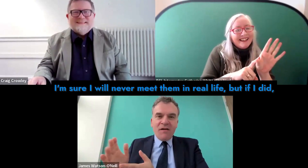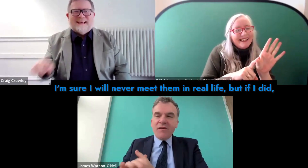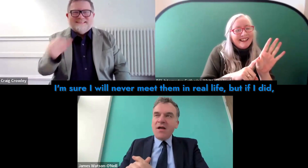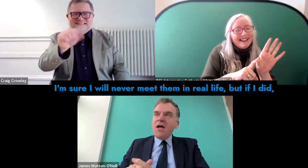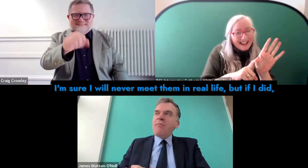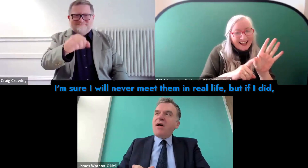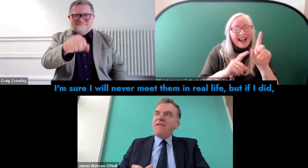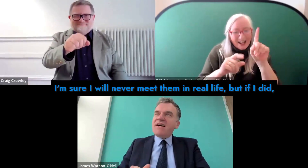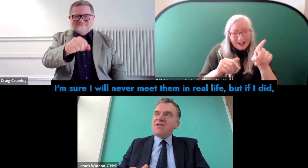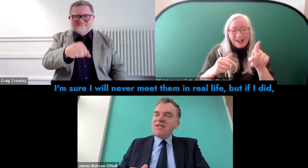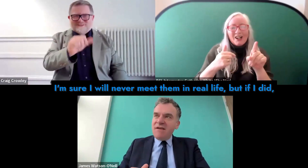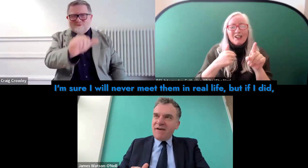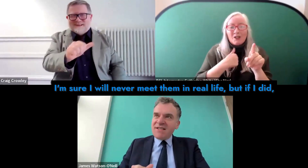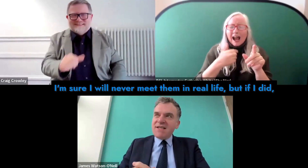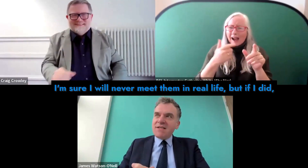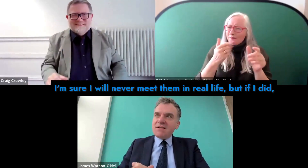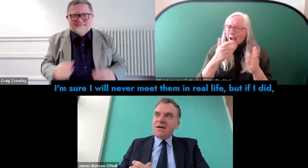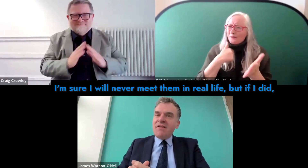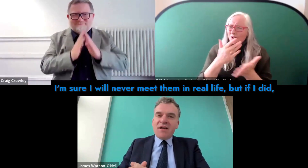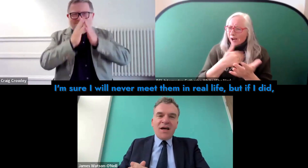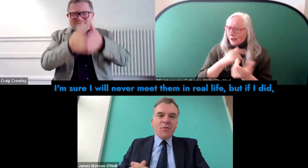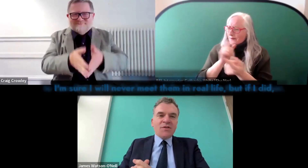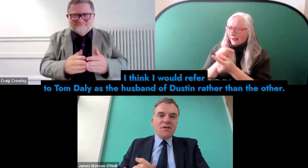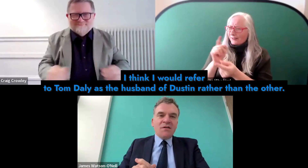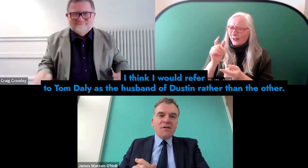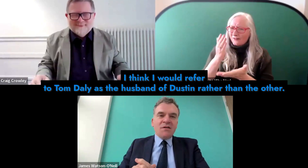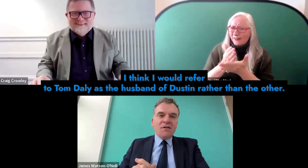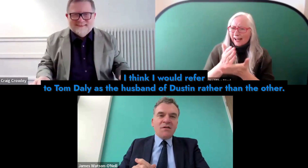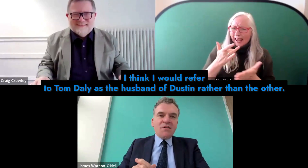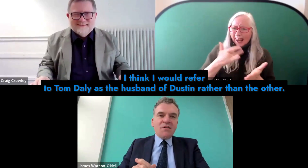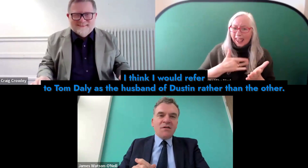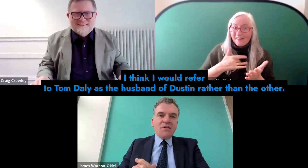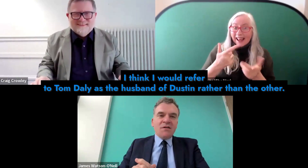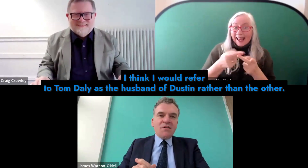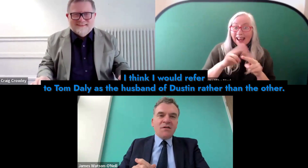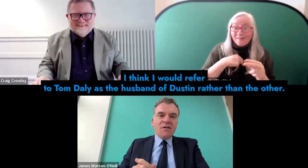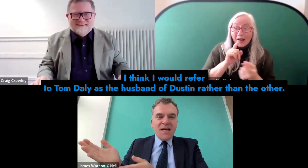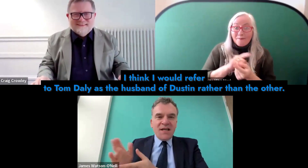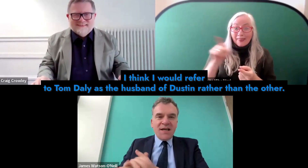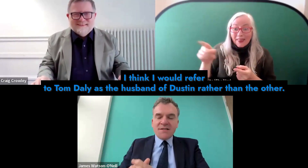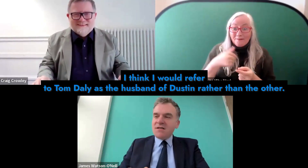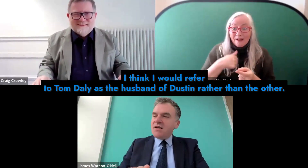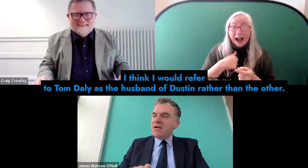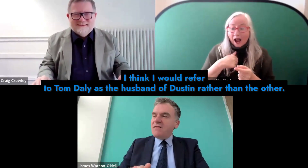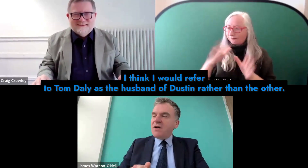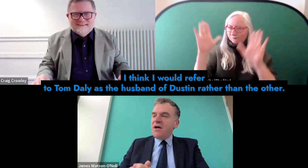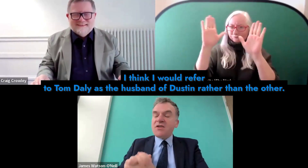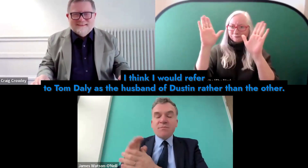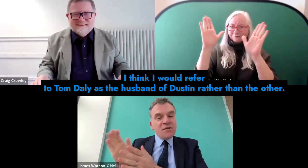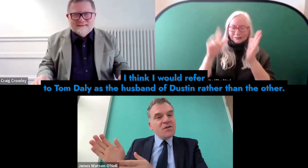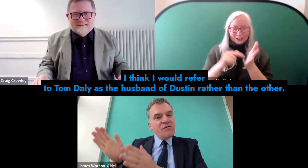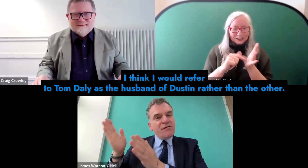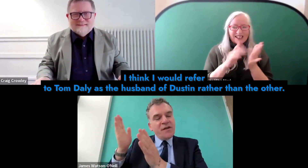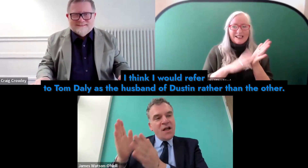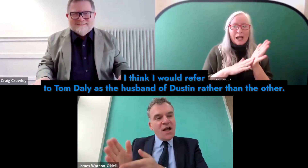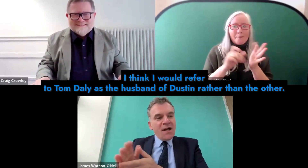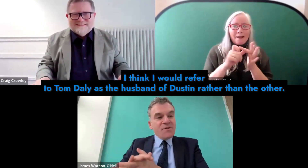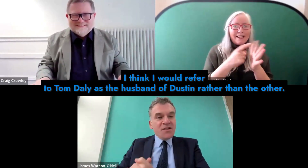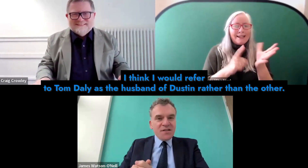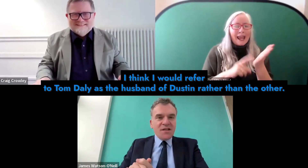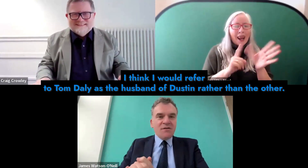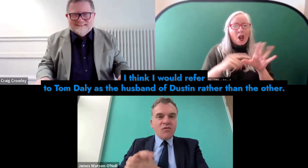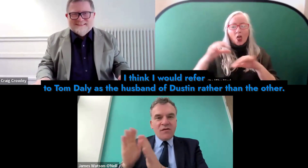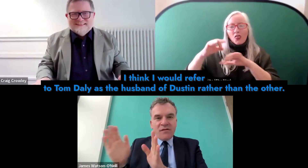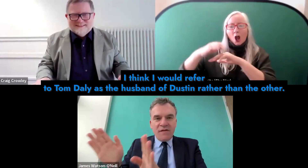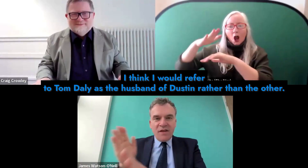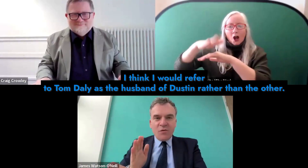sure I will never meet them in real life. But if I did, I think I would refer to Tom Daly as the husband